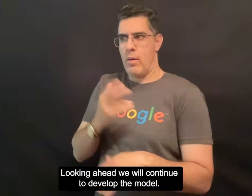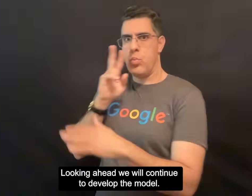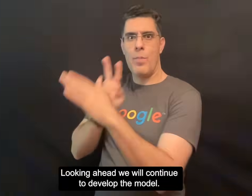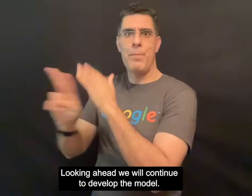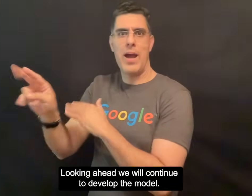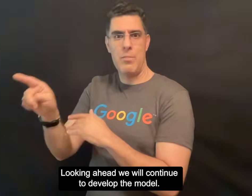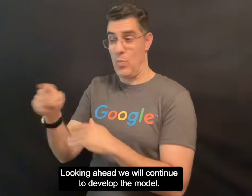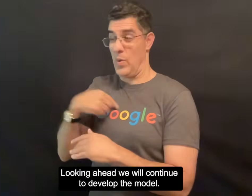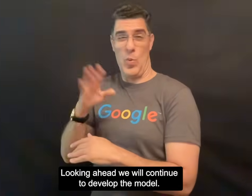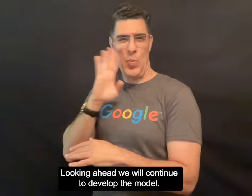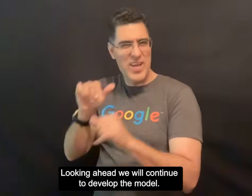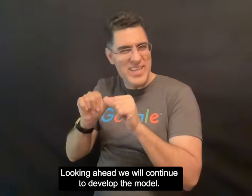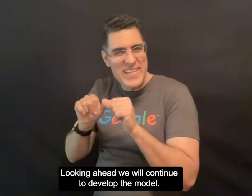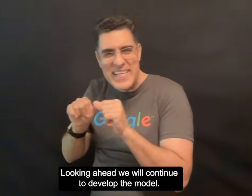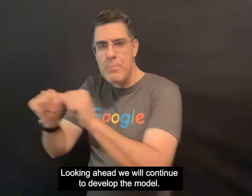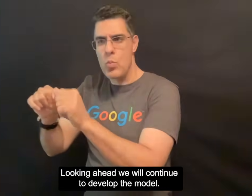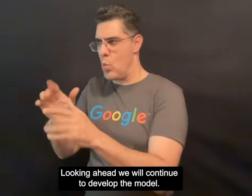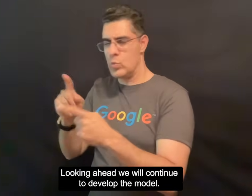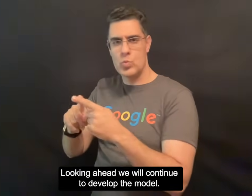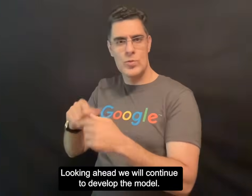Looking ahead, we will continue to develop the model.